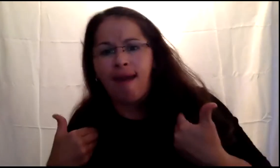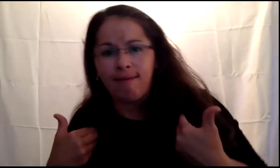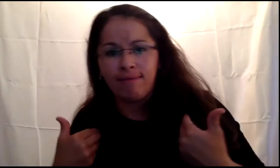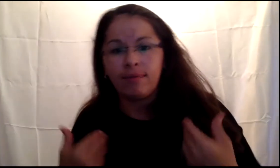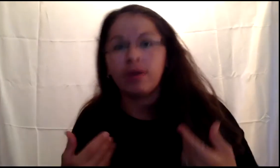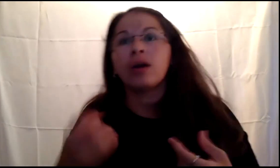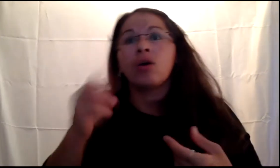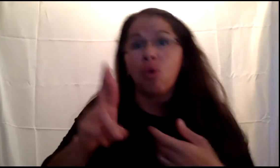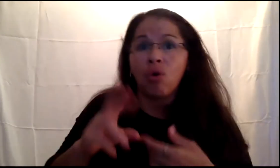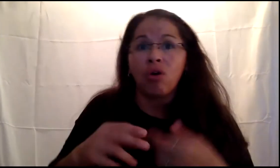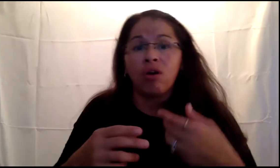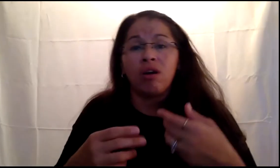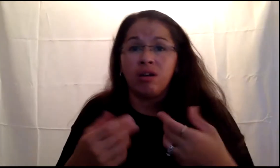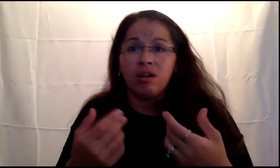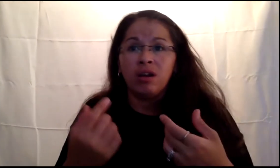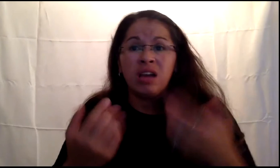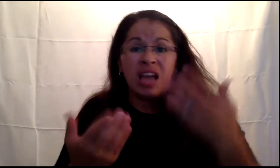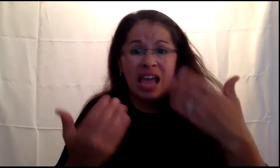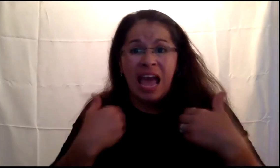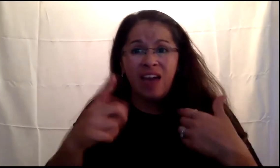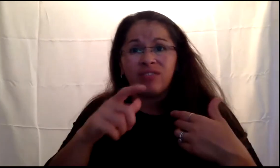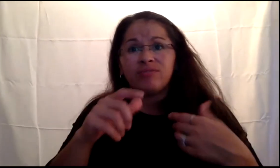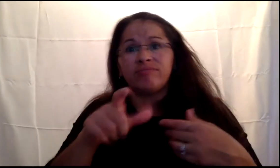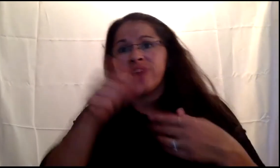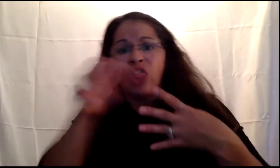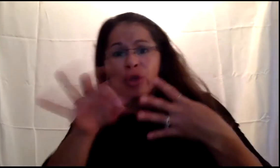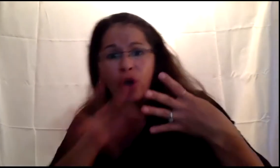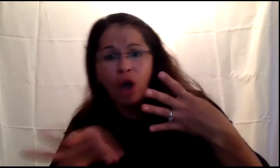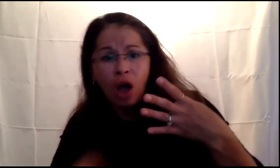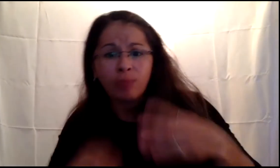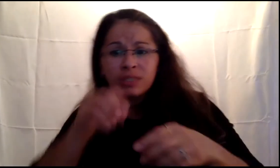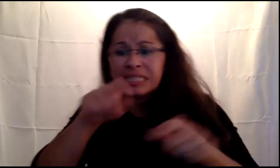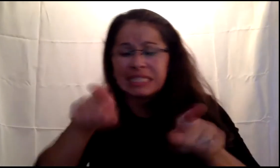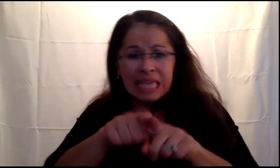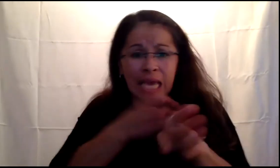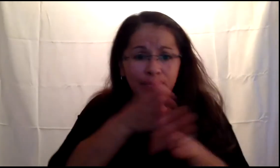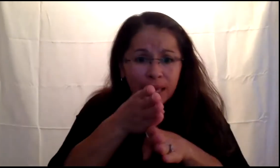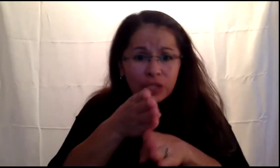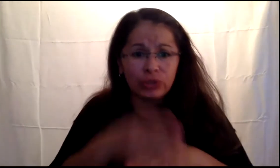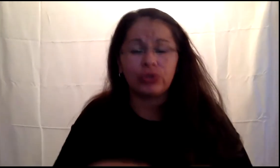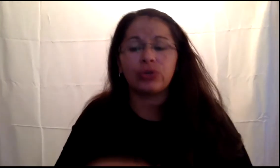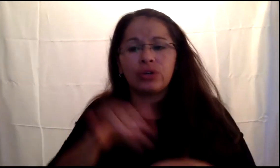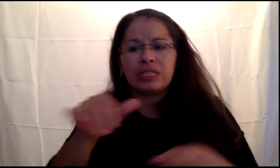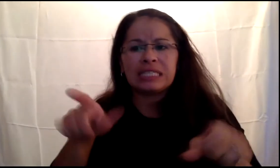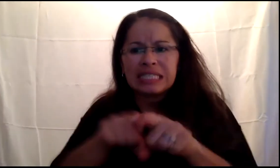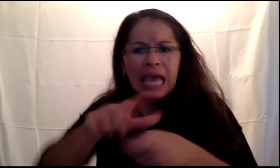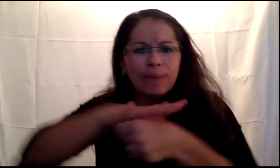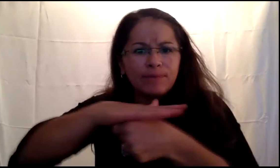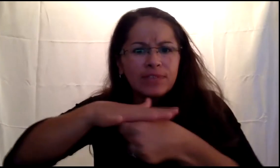specific, but maybe there's some alternative, or there's something else within that field or within that major? So again, I think it's just, the whole point is just to keep that in mind.